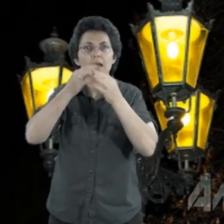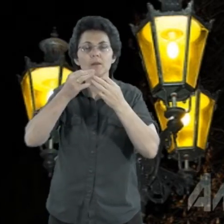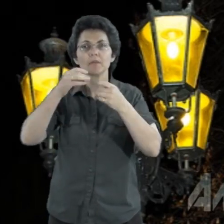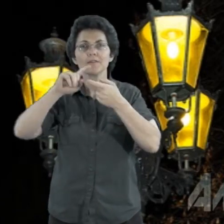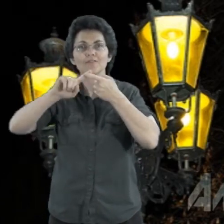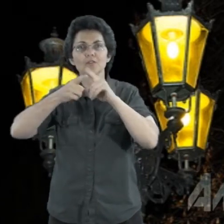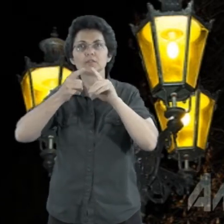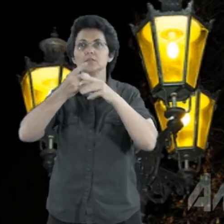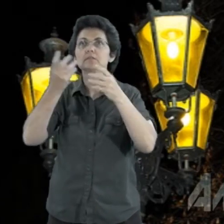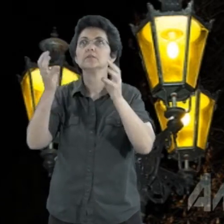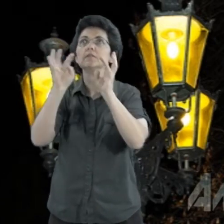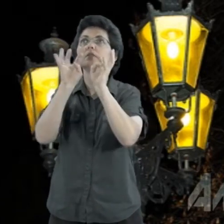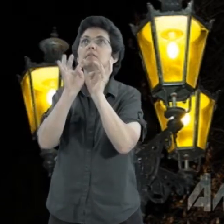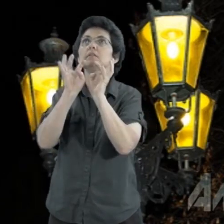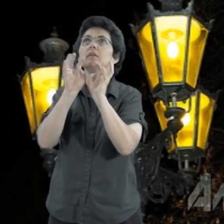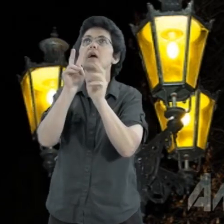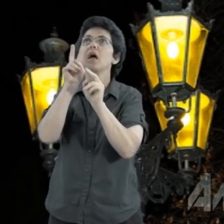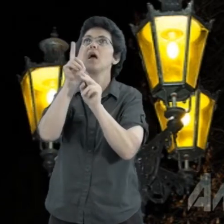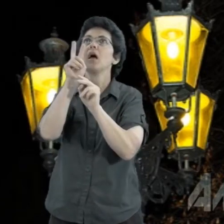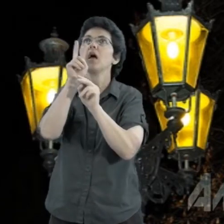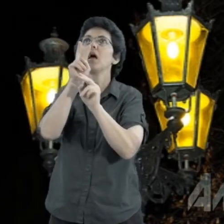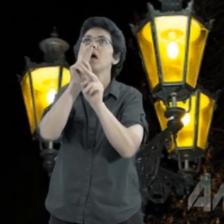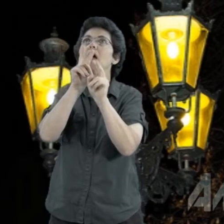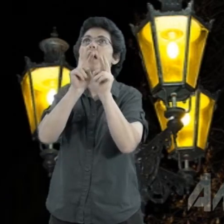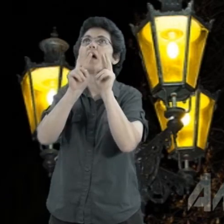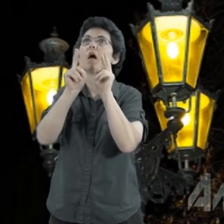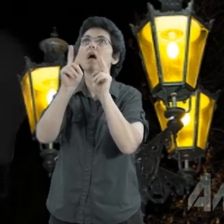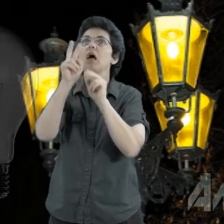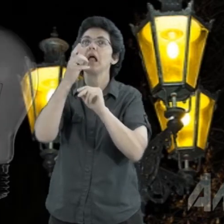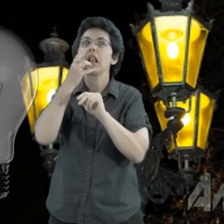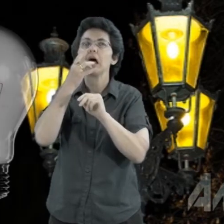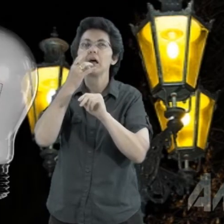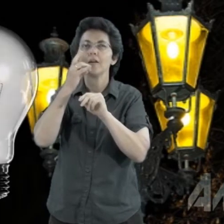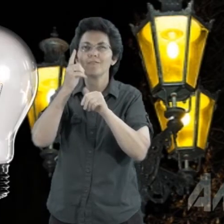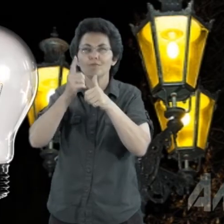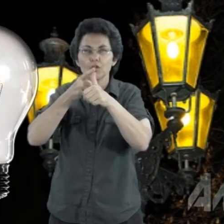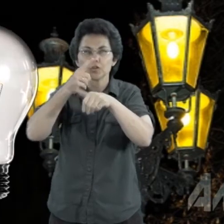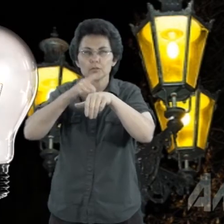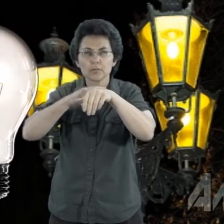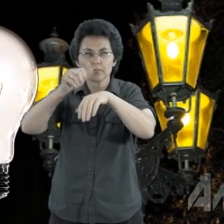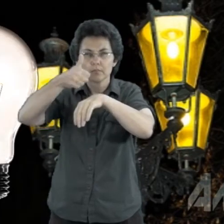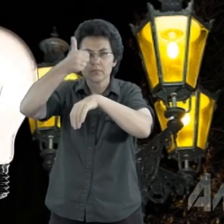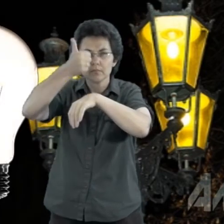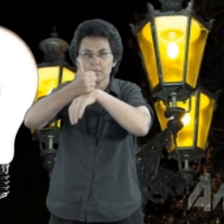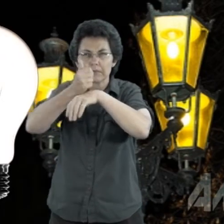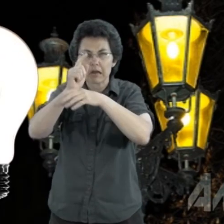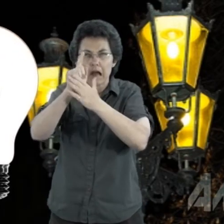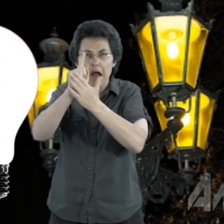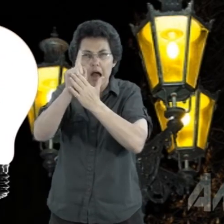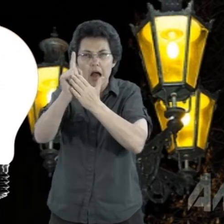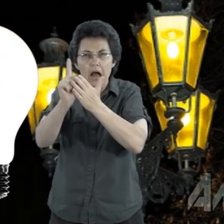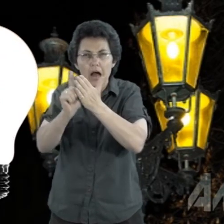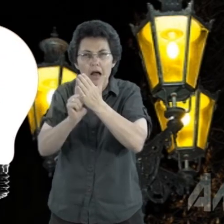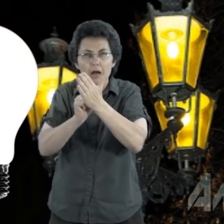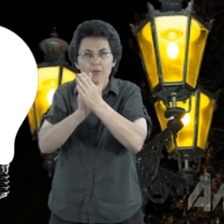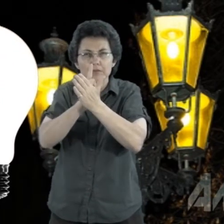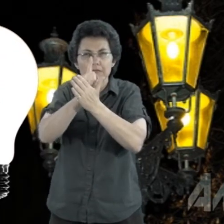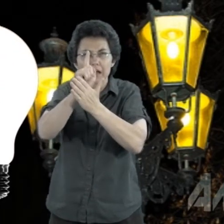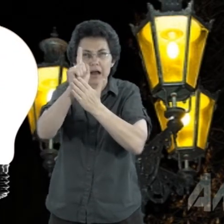All of her family members and friends gathered outside on the street and stared up at the street lamps for what seemed like